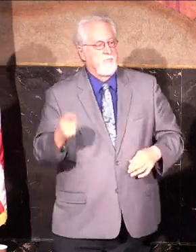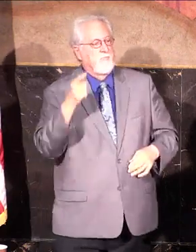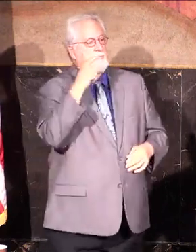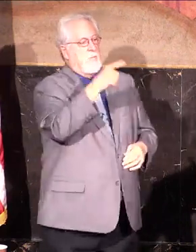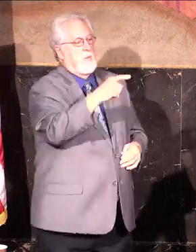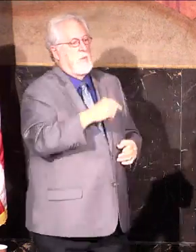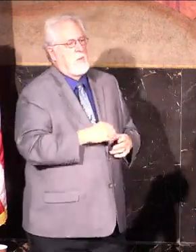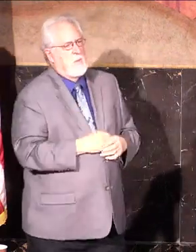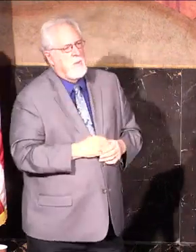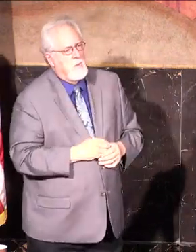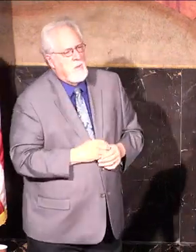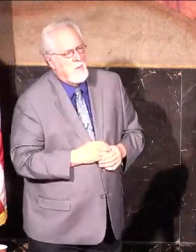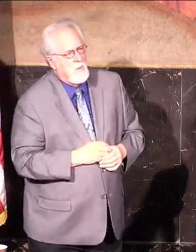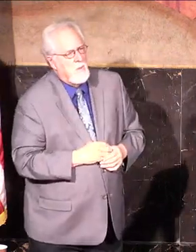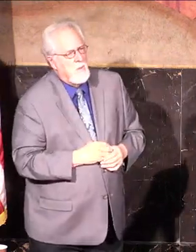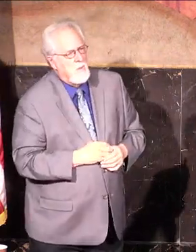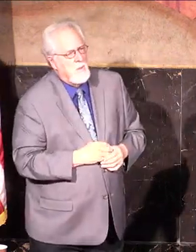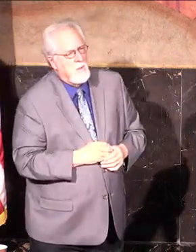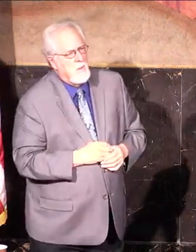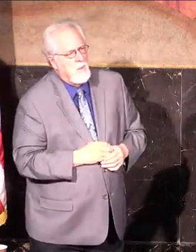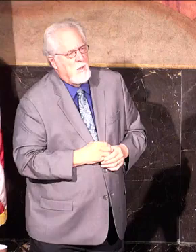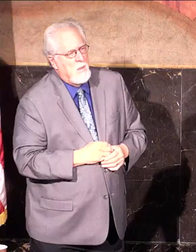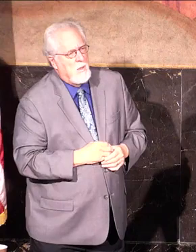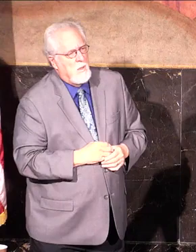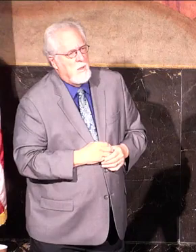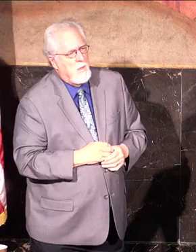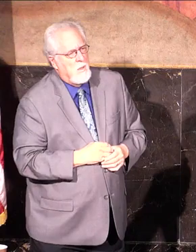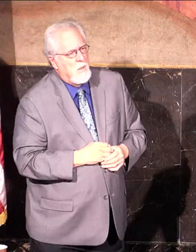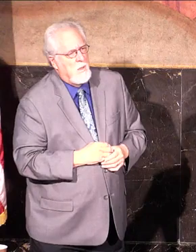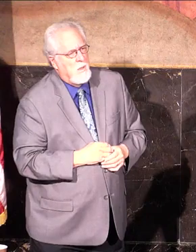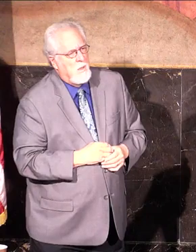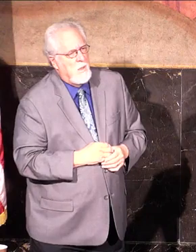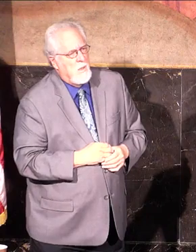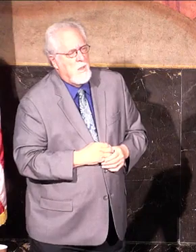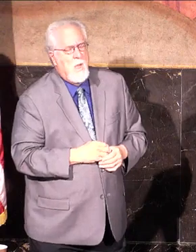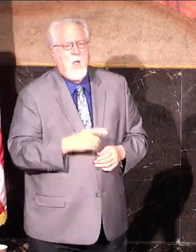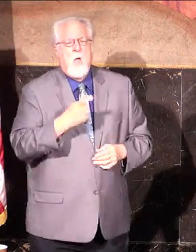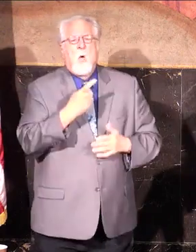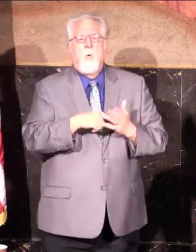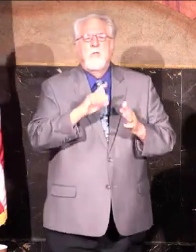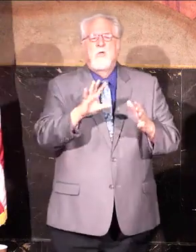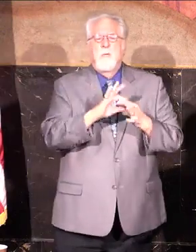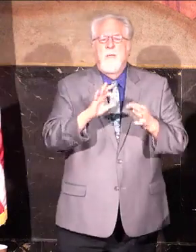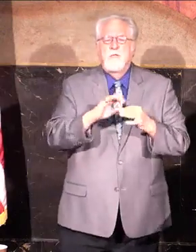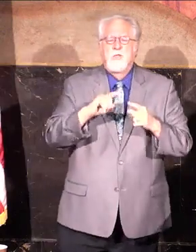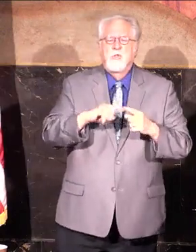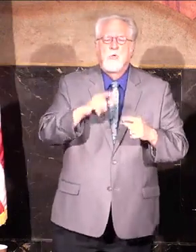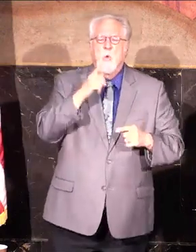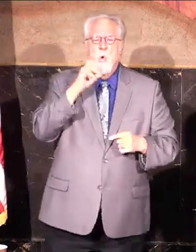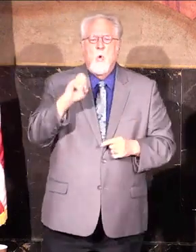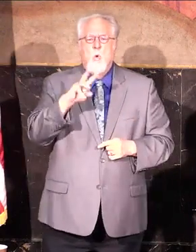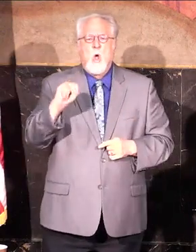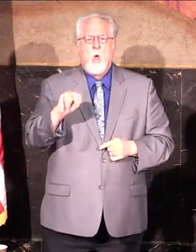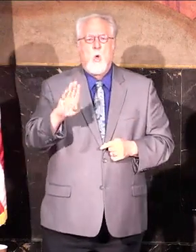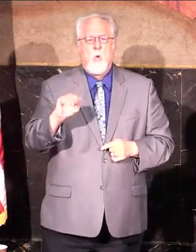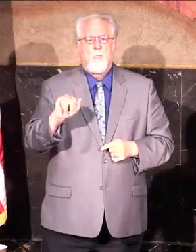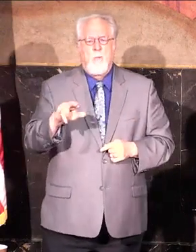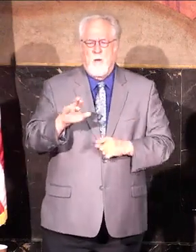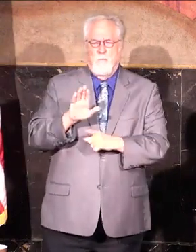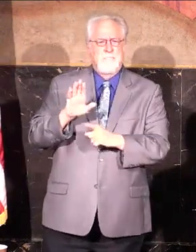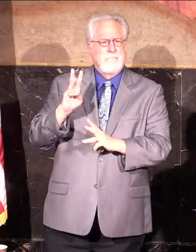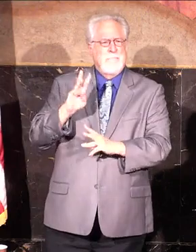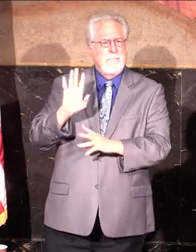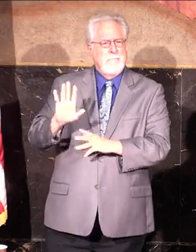Yes, ma'am. What would be your message to the hundreds of bar owners across the state who are worried that their